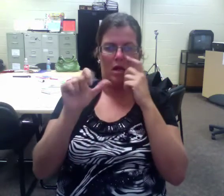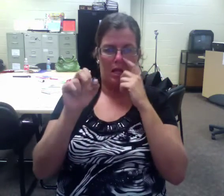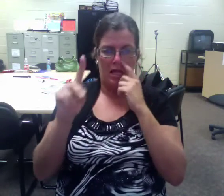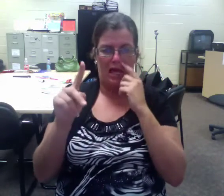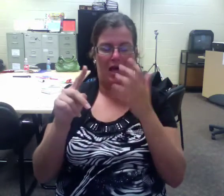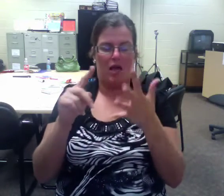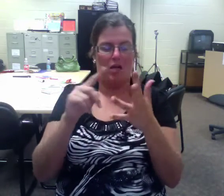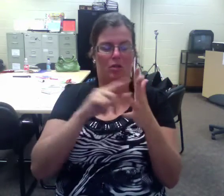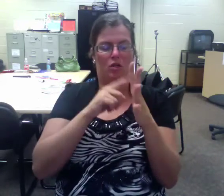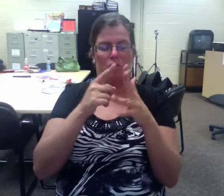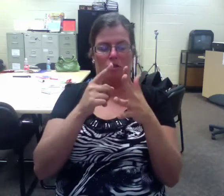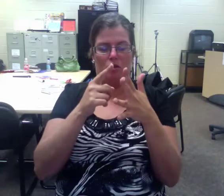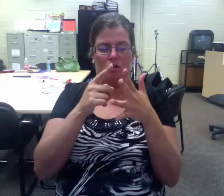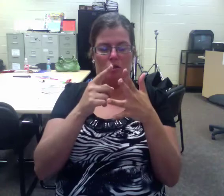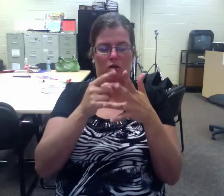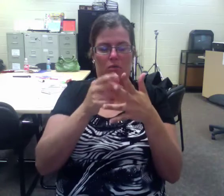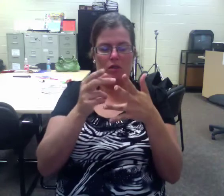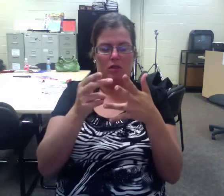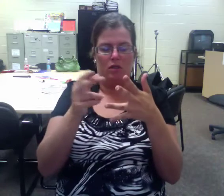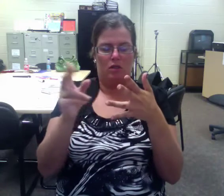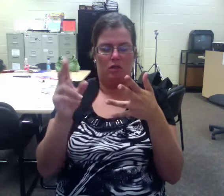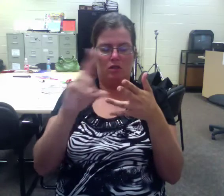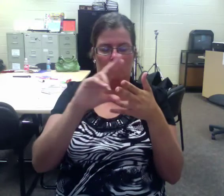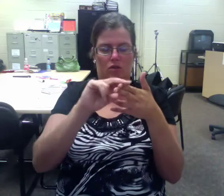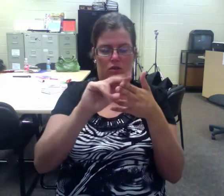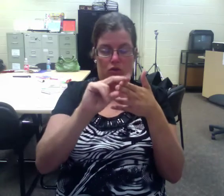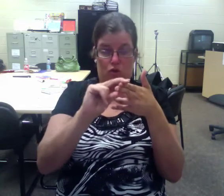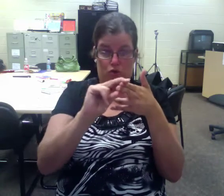2/5, put lines through those 2/5.